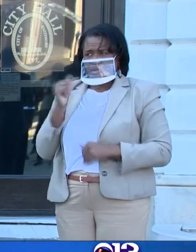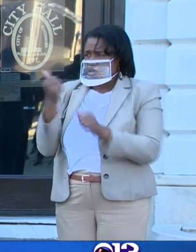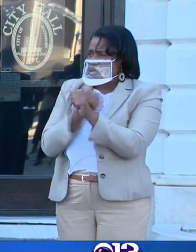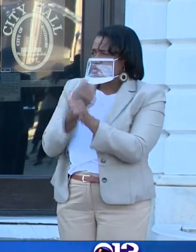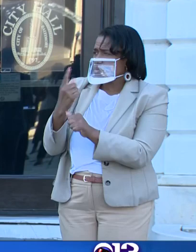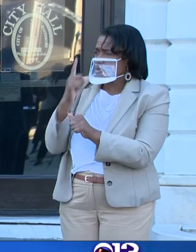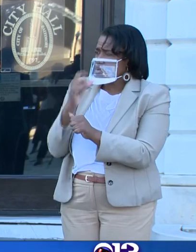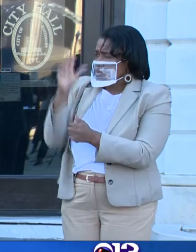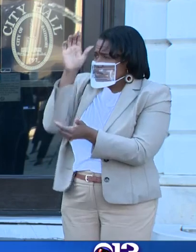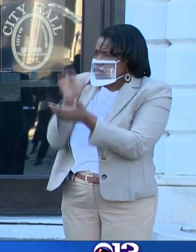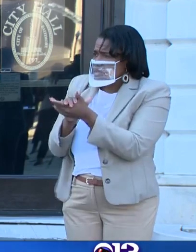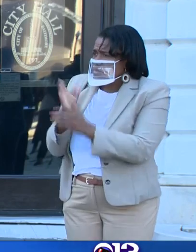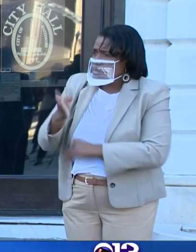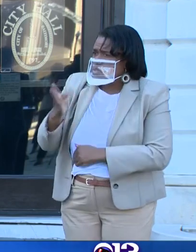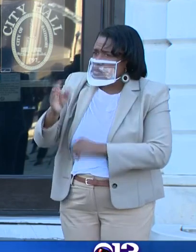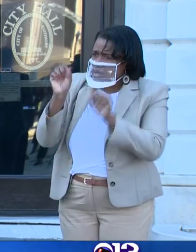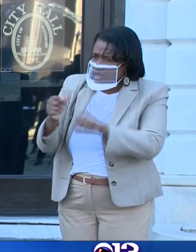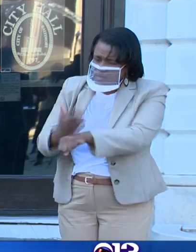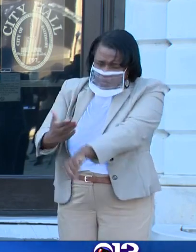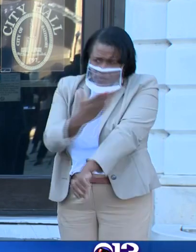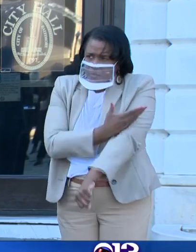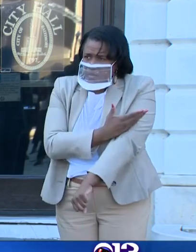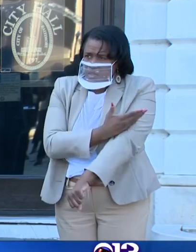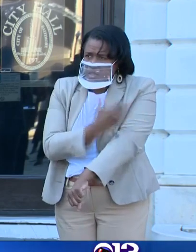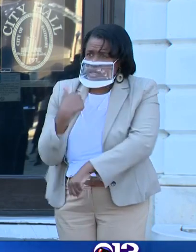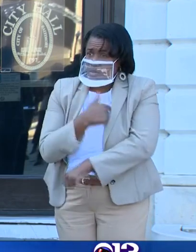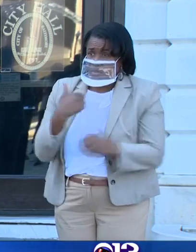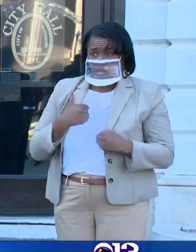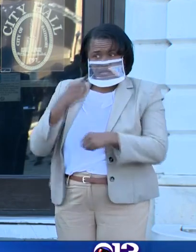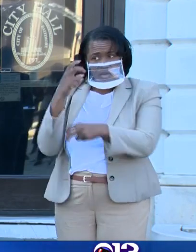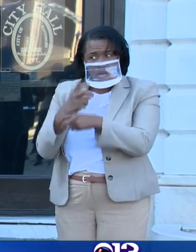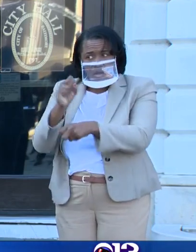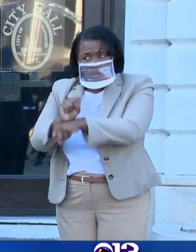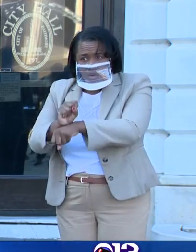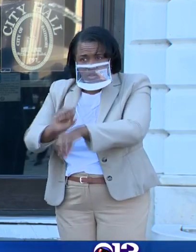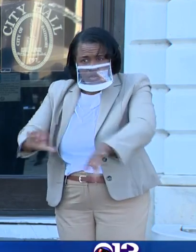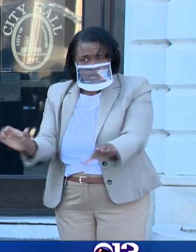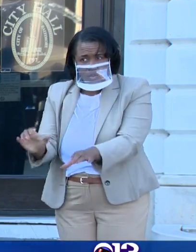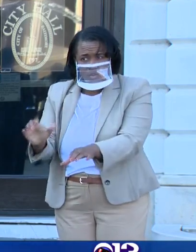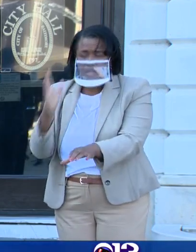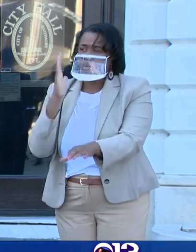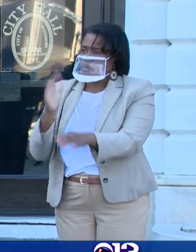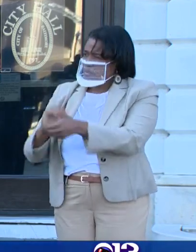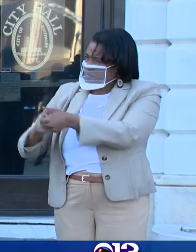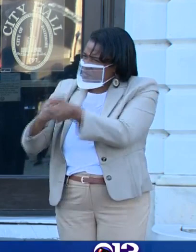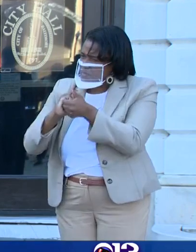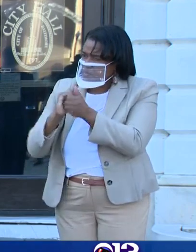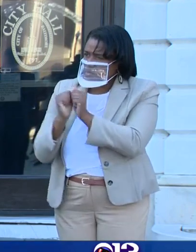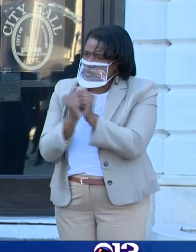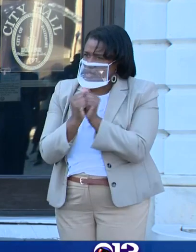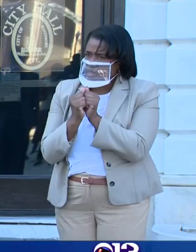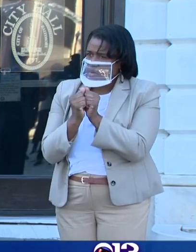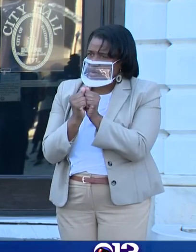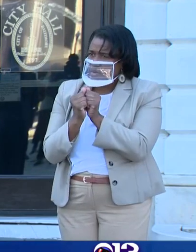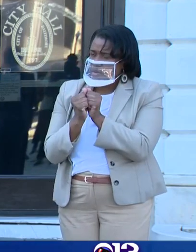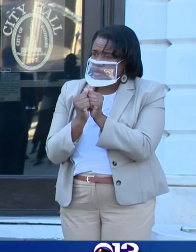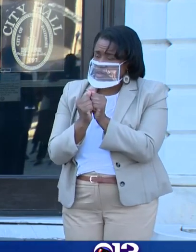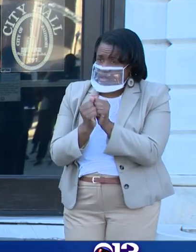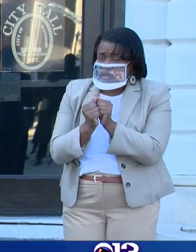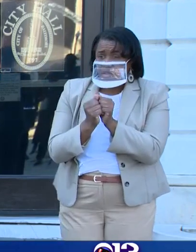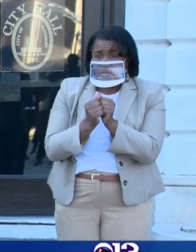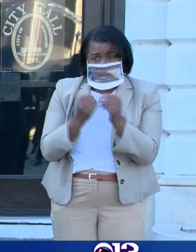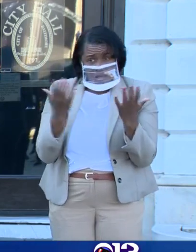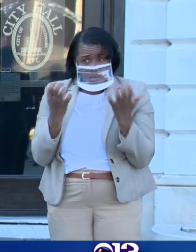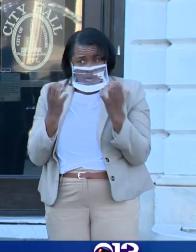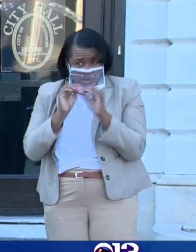can be better. We have hard work to do, and we will do it together. And as I close, let me